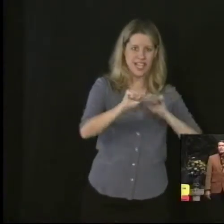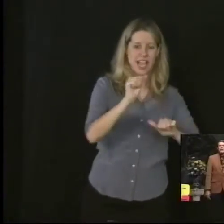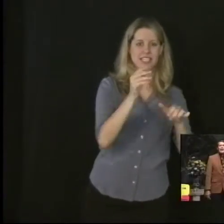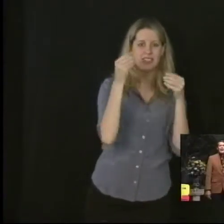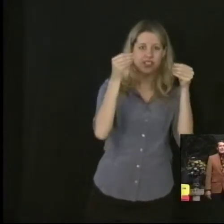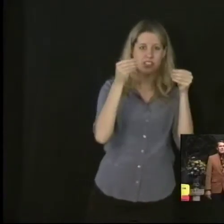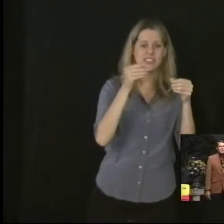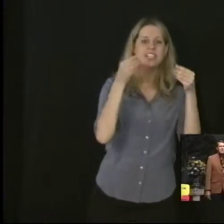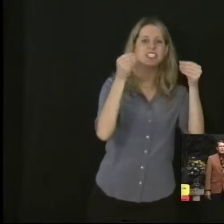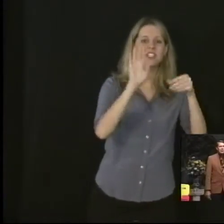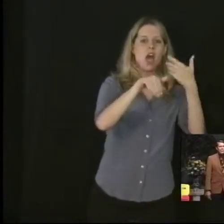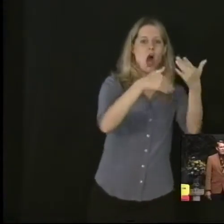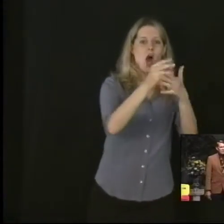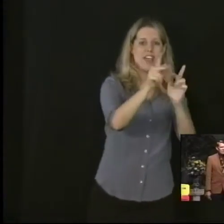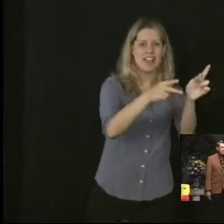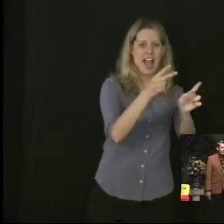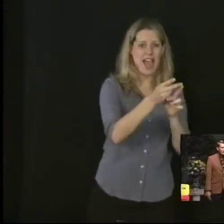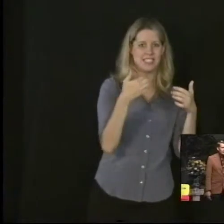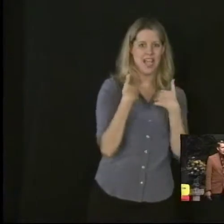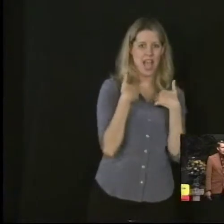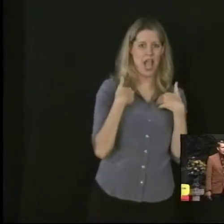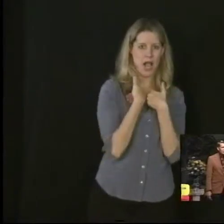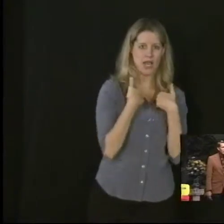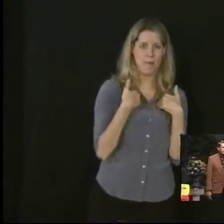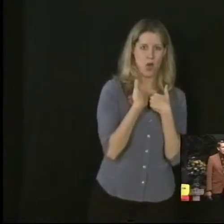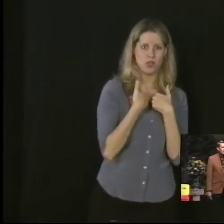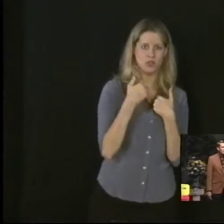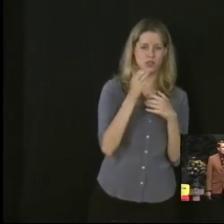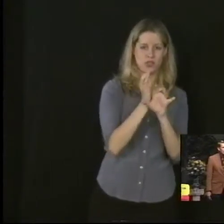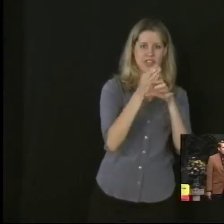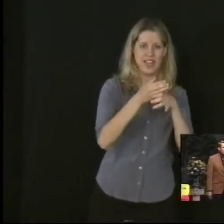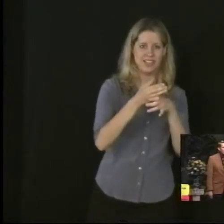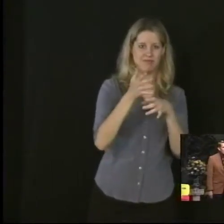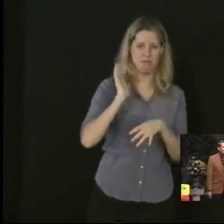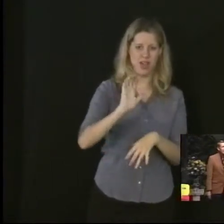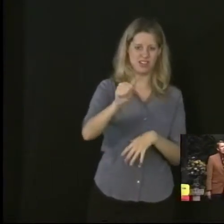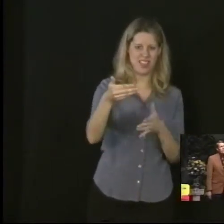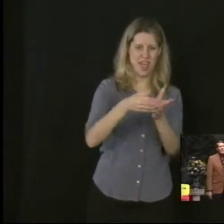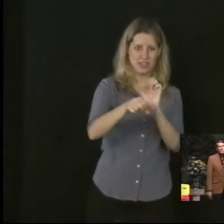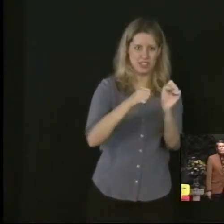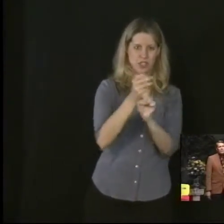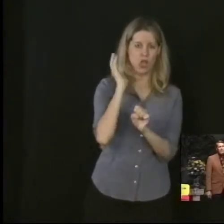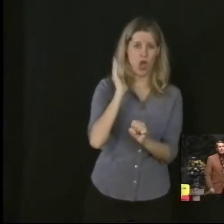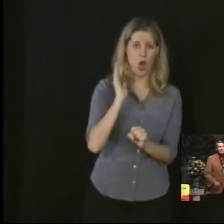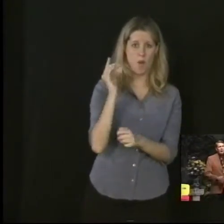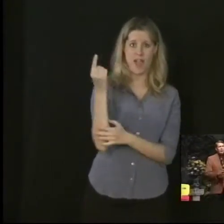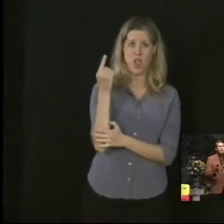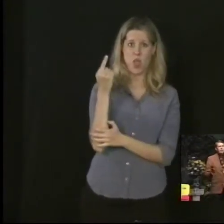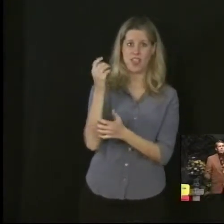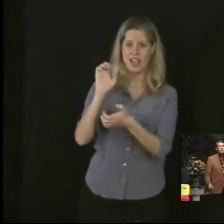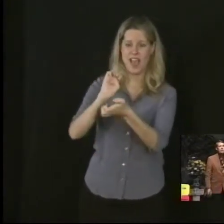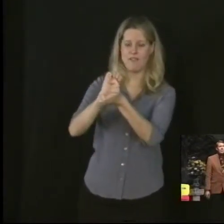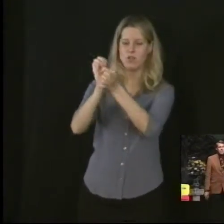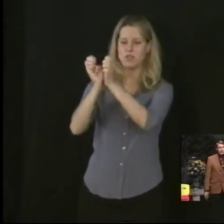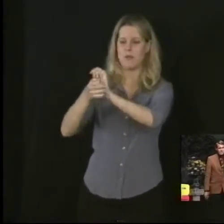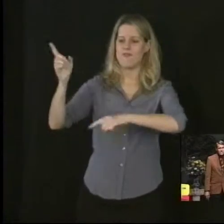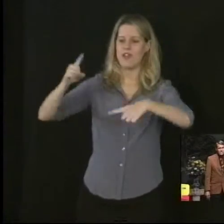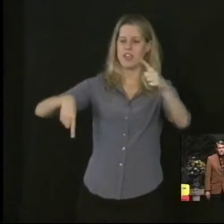that all the kinds of animals were created roughly 10,000 years ago. And the only evolution has been variations within